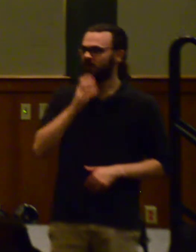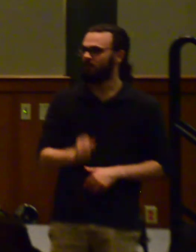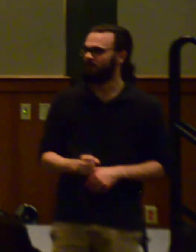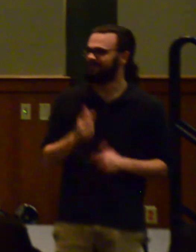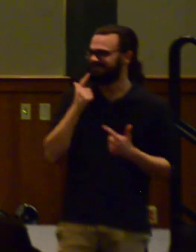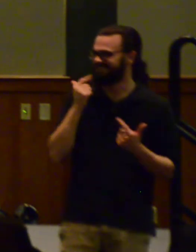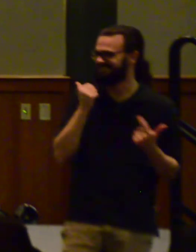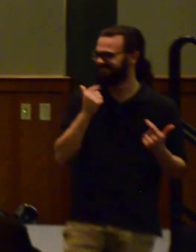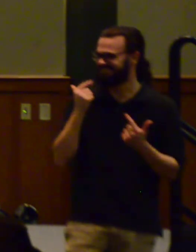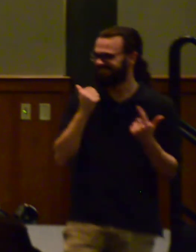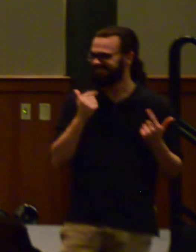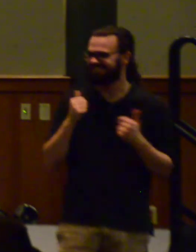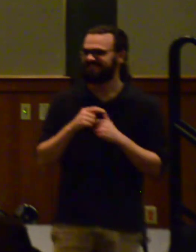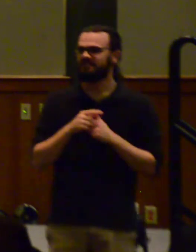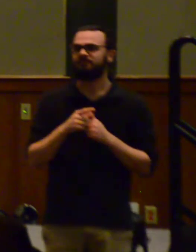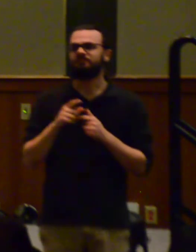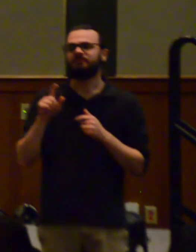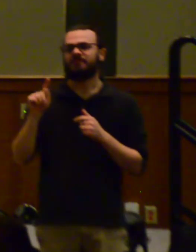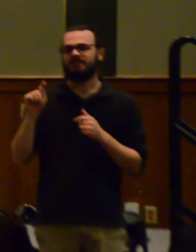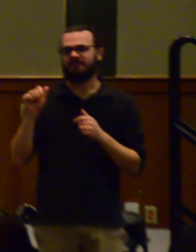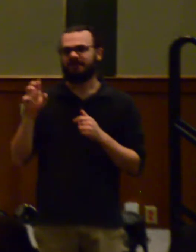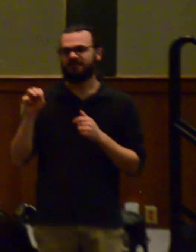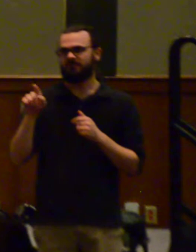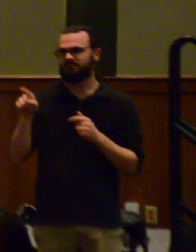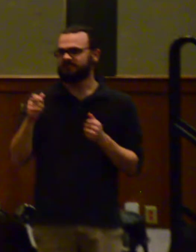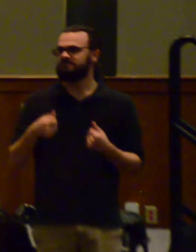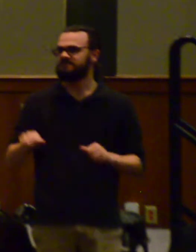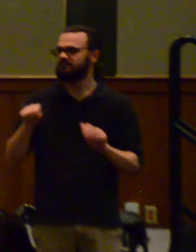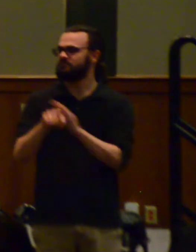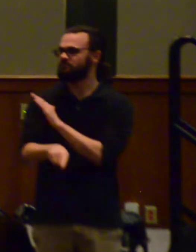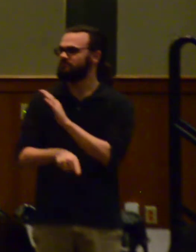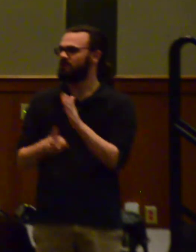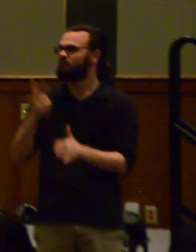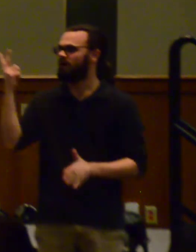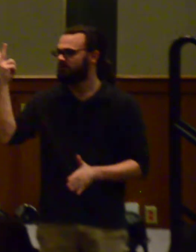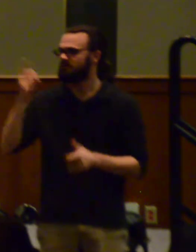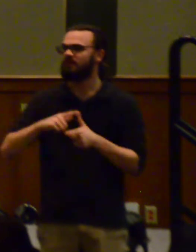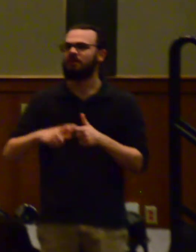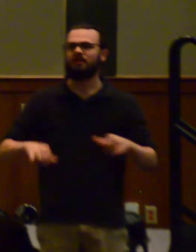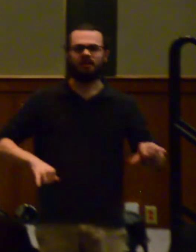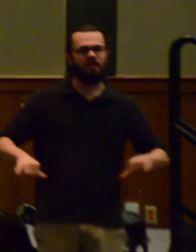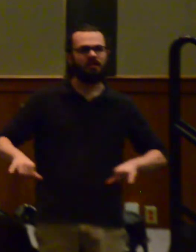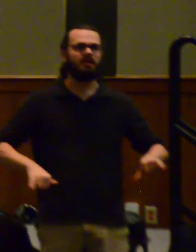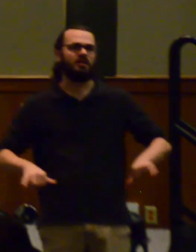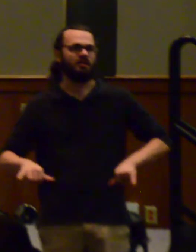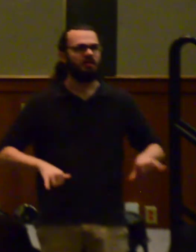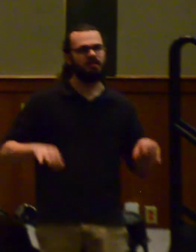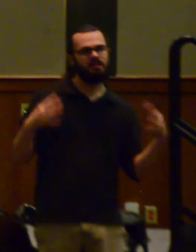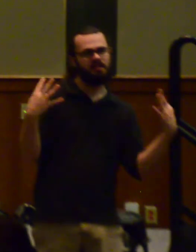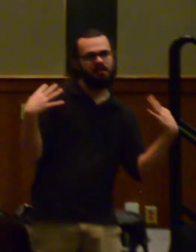And she's attempted suicide twice and bragged about the attention she got from it, bragged about how it wasn't the psych